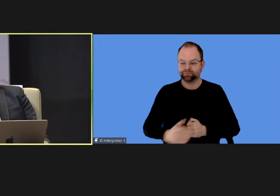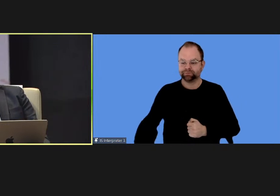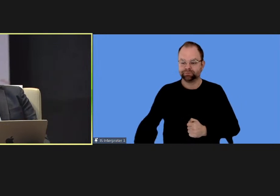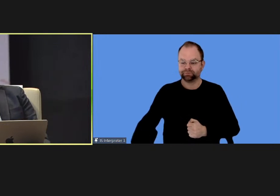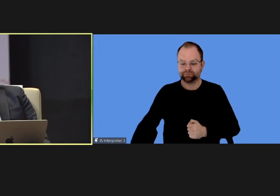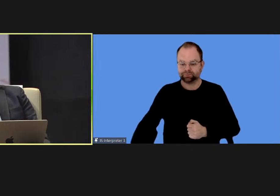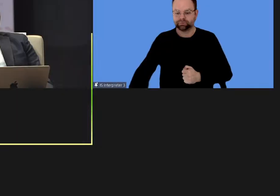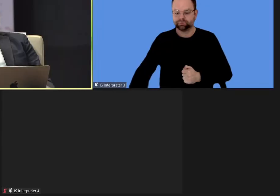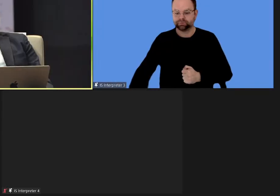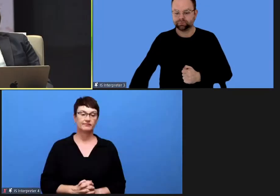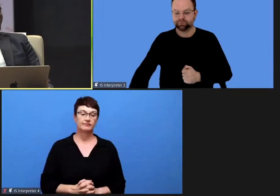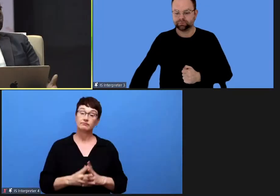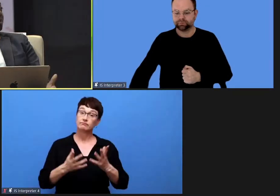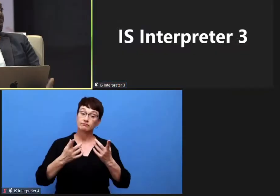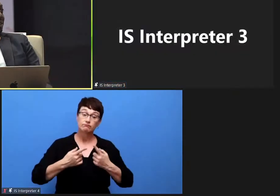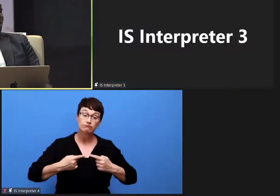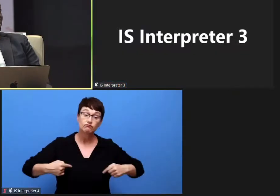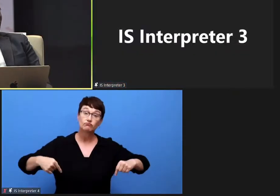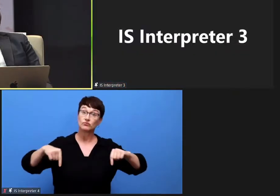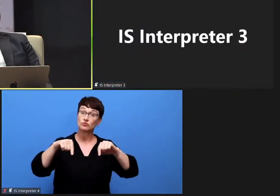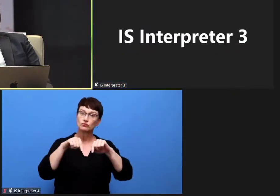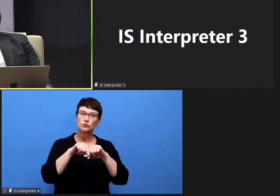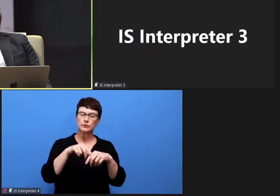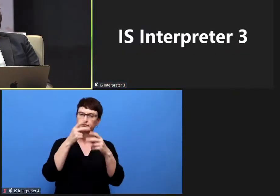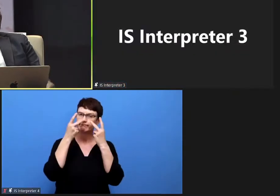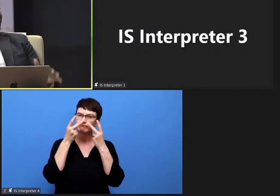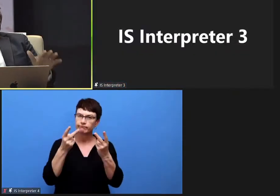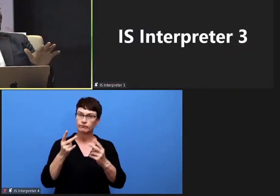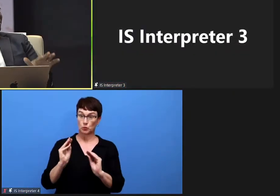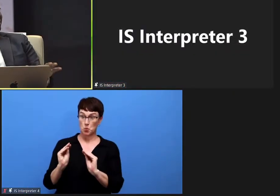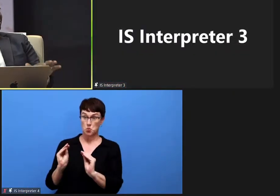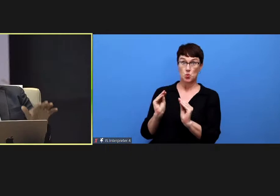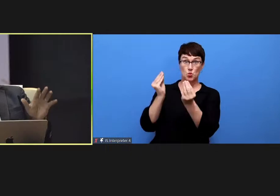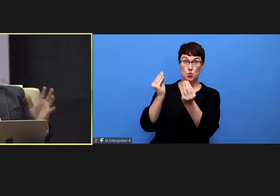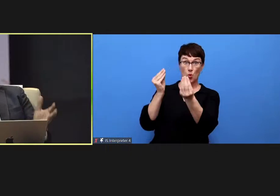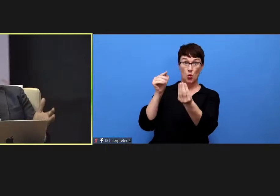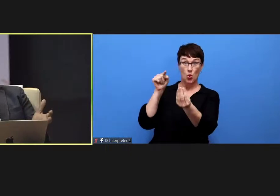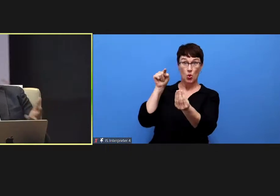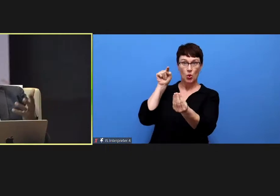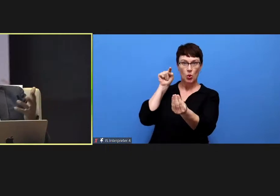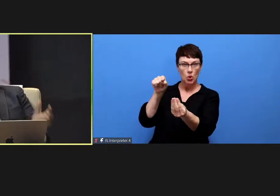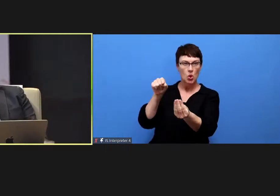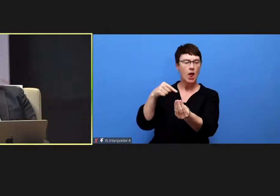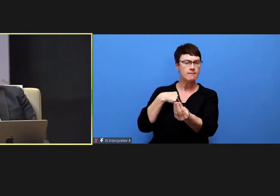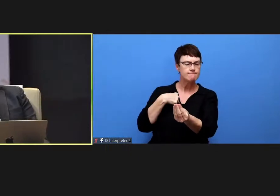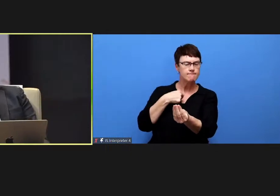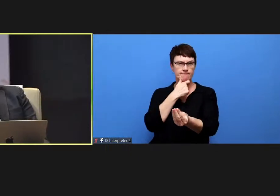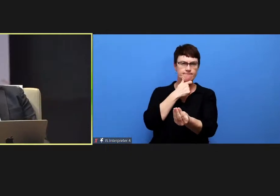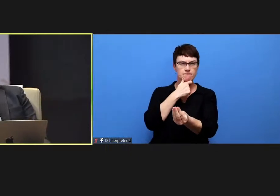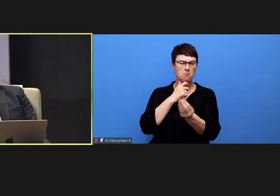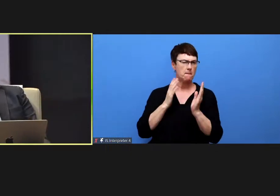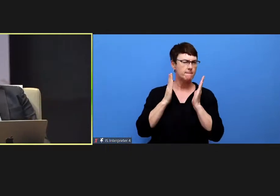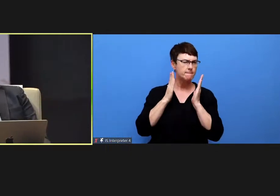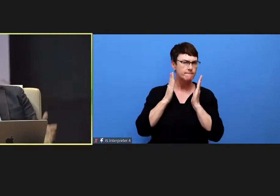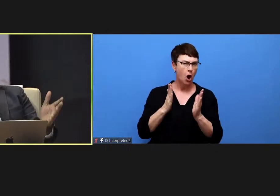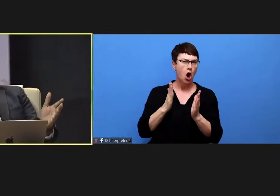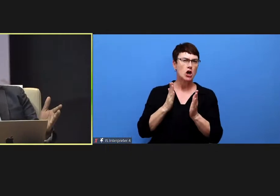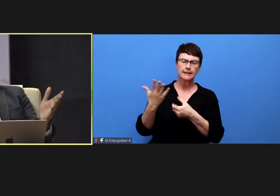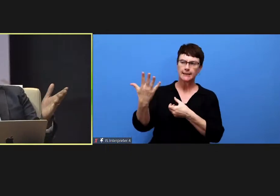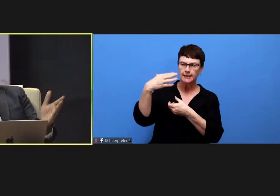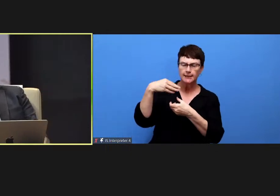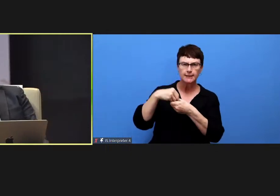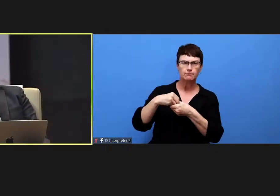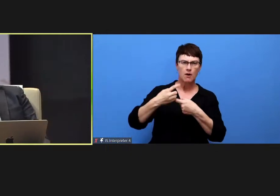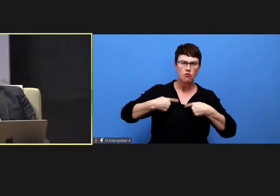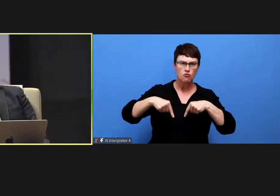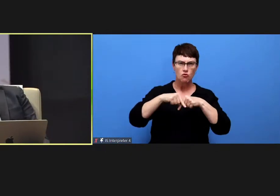in the decision-making processes could help curbing this phenomenon. And as